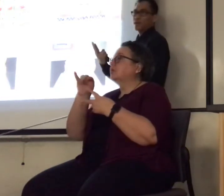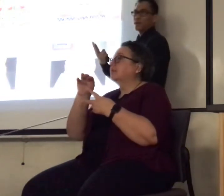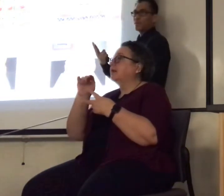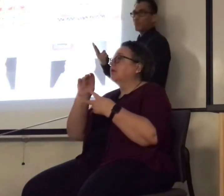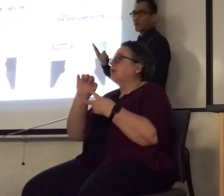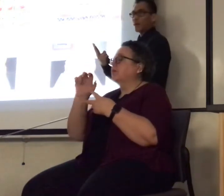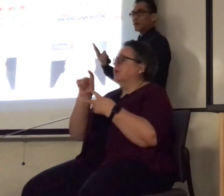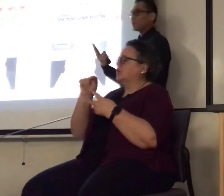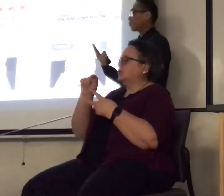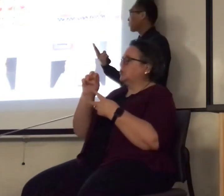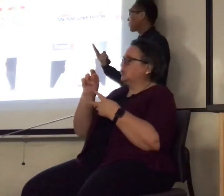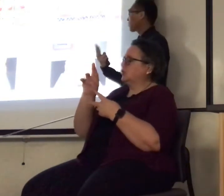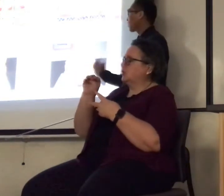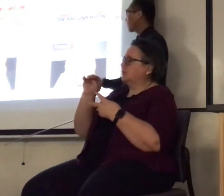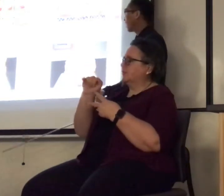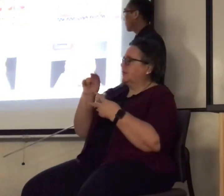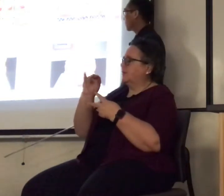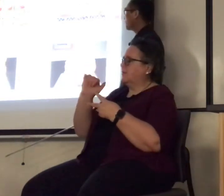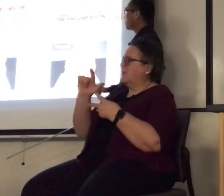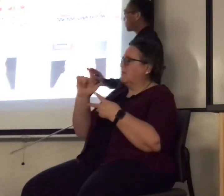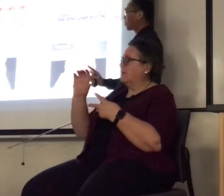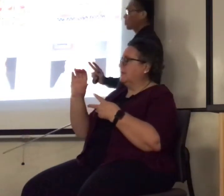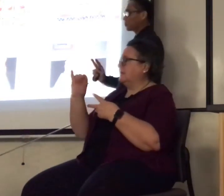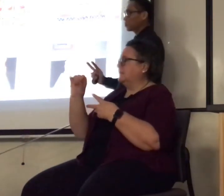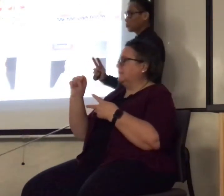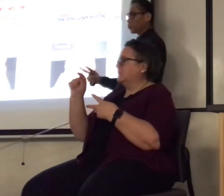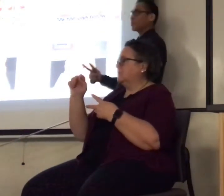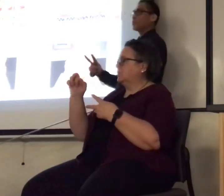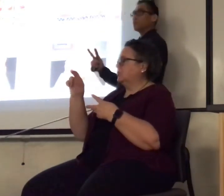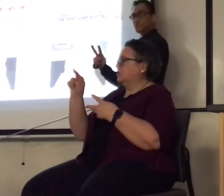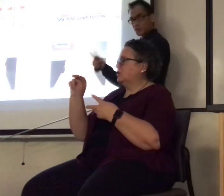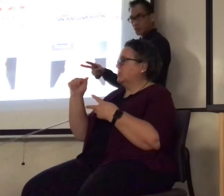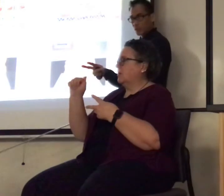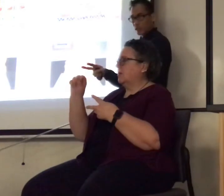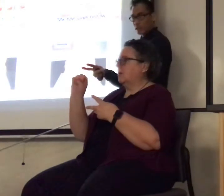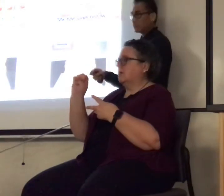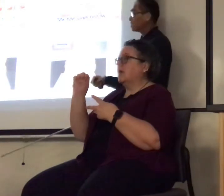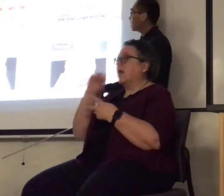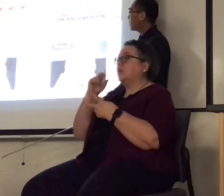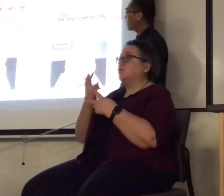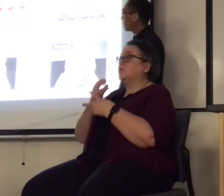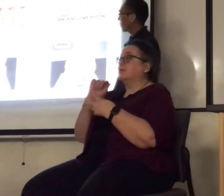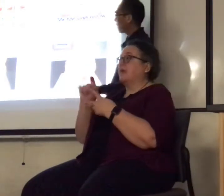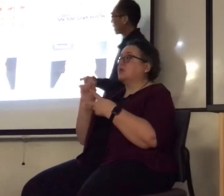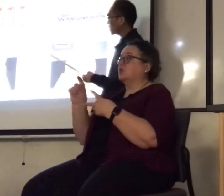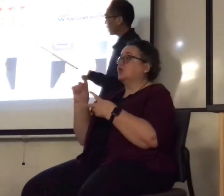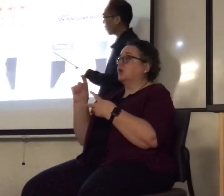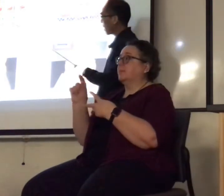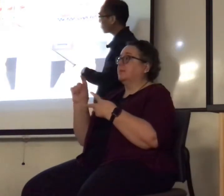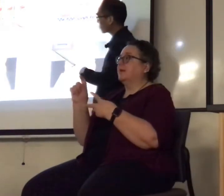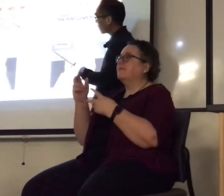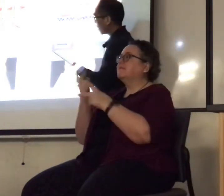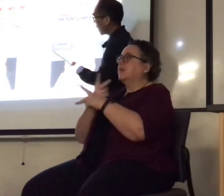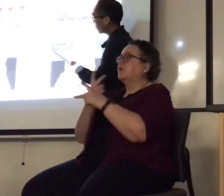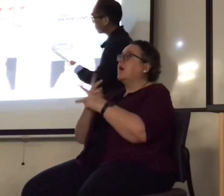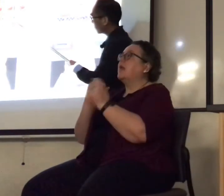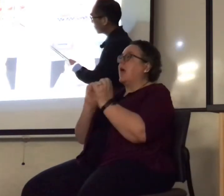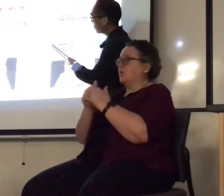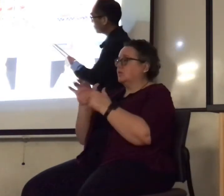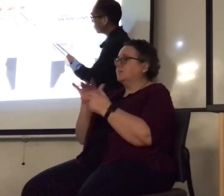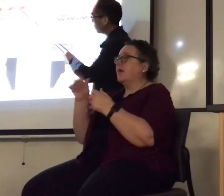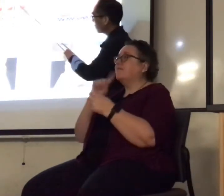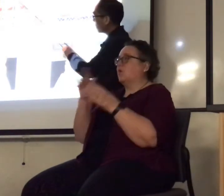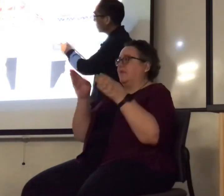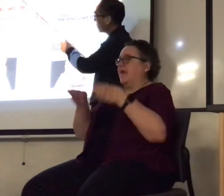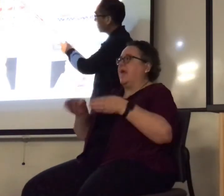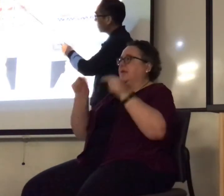cisternae. Okay. And use the terms terminal cisterna. Figure out how to spell that. And for the